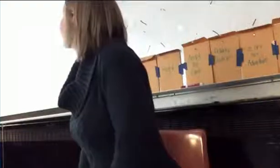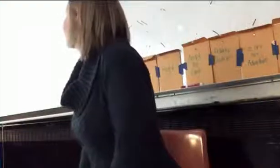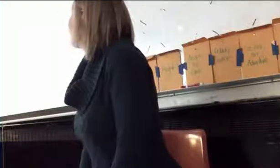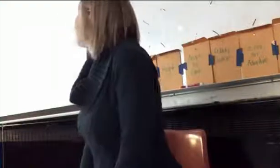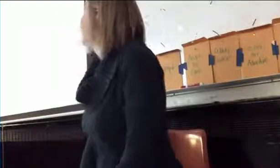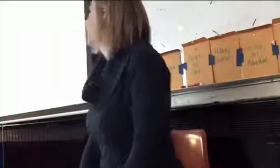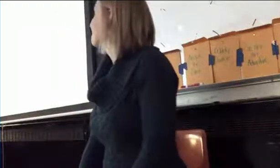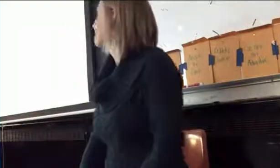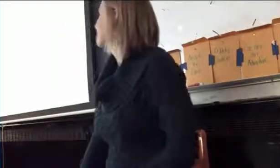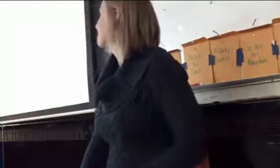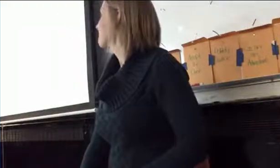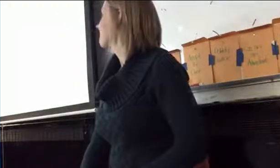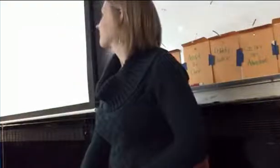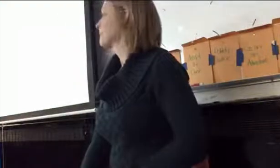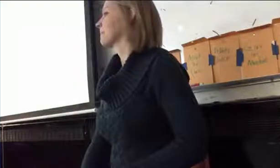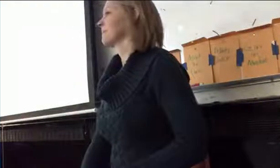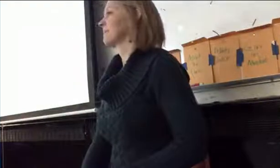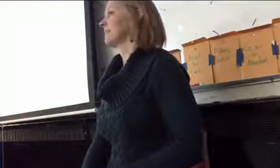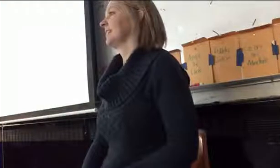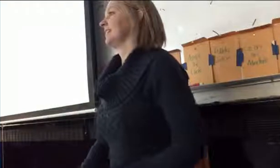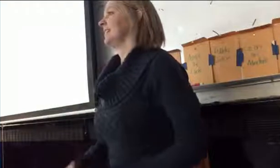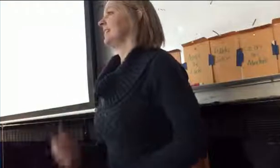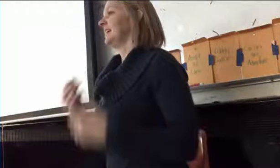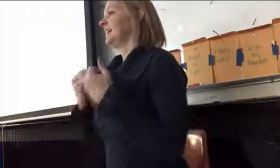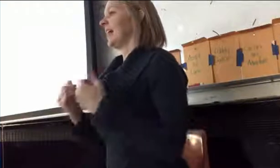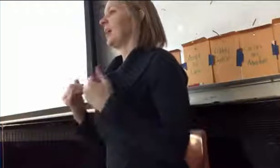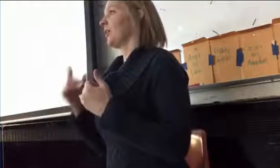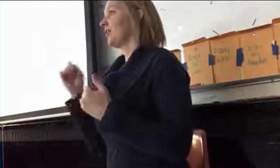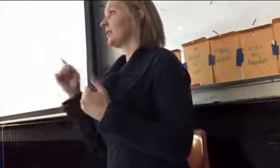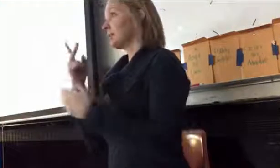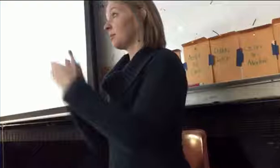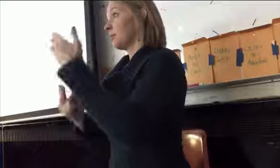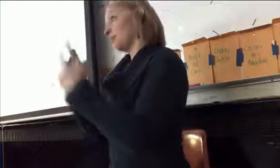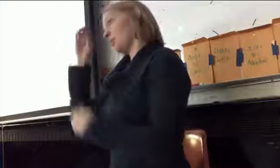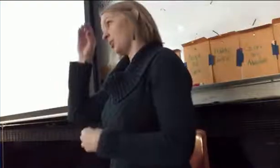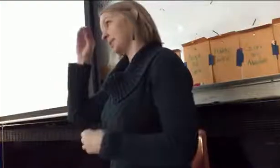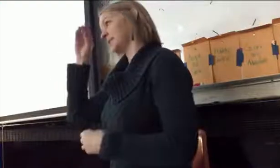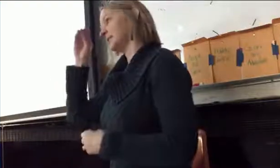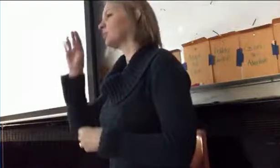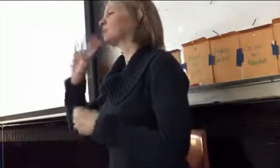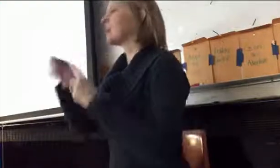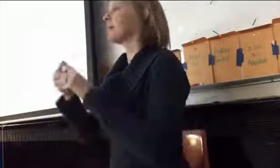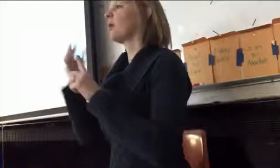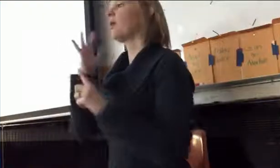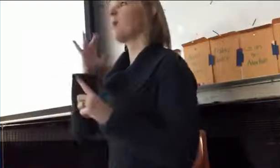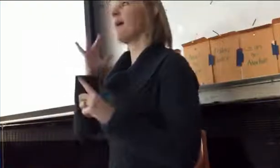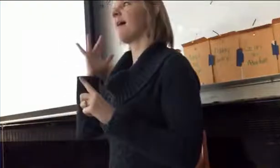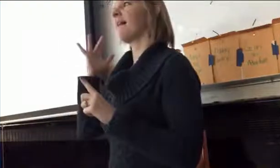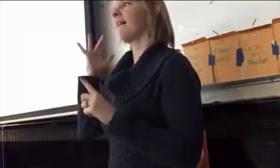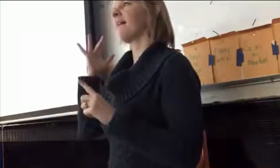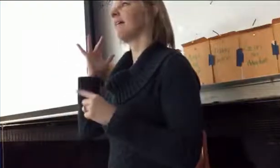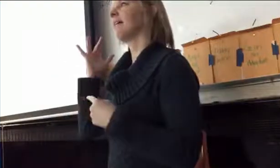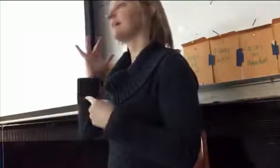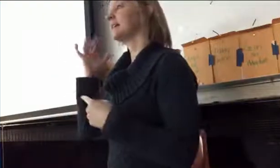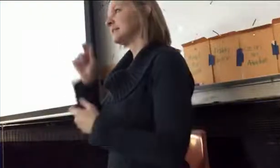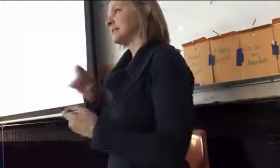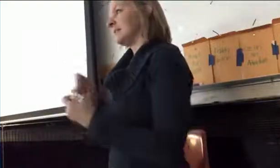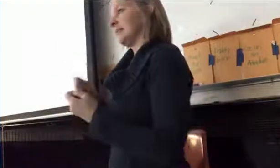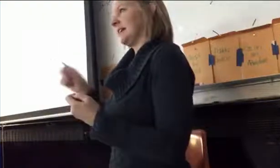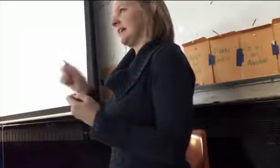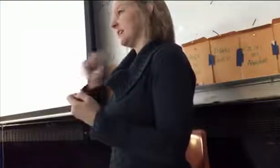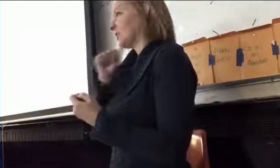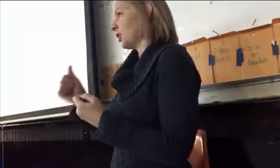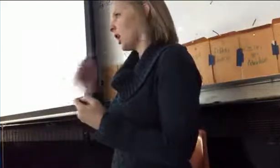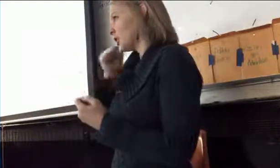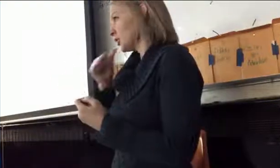Okay. All right, now these are both boys, and we'll talk about why specifically they are